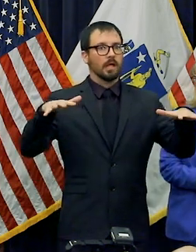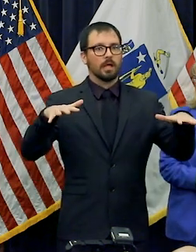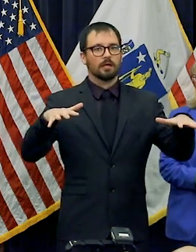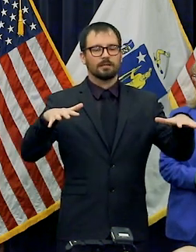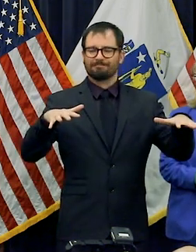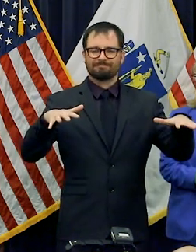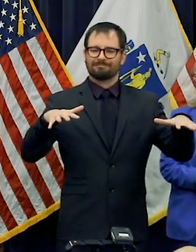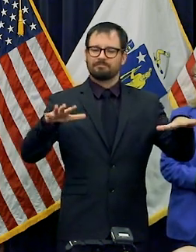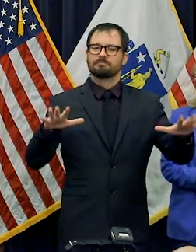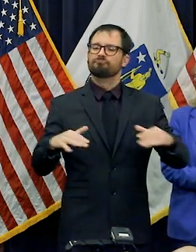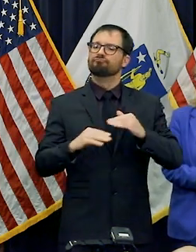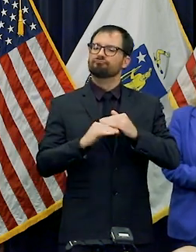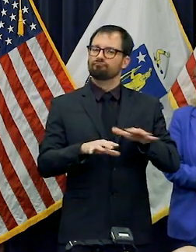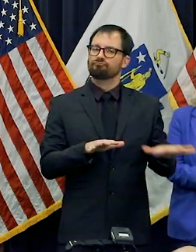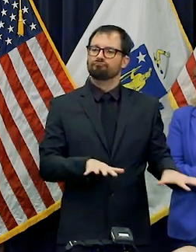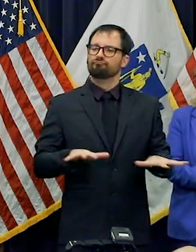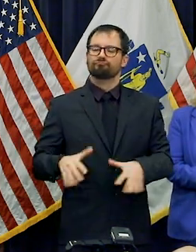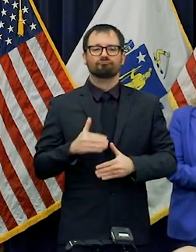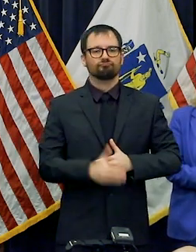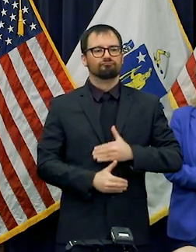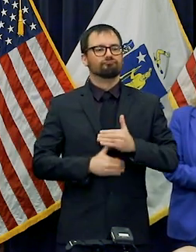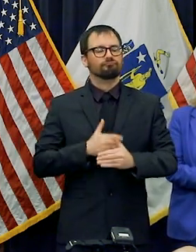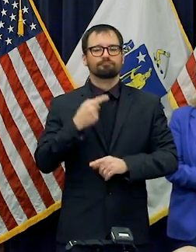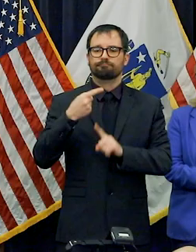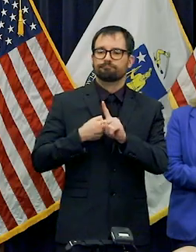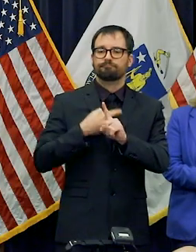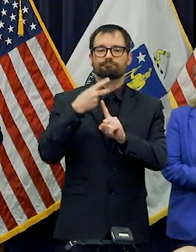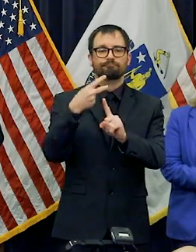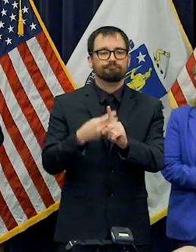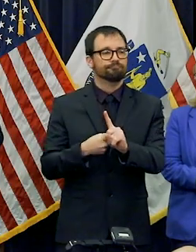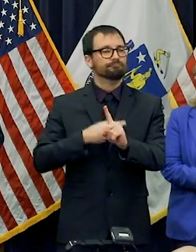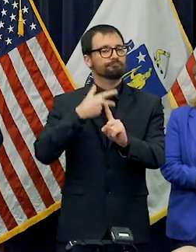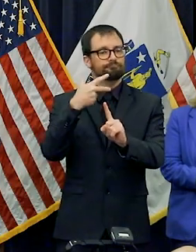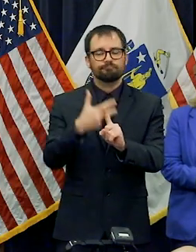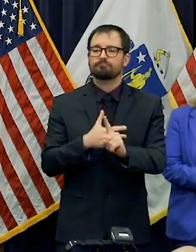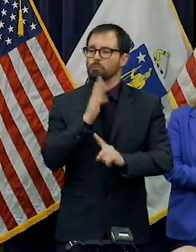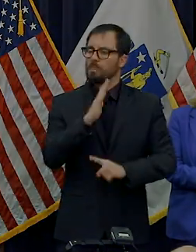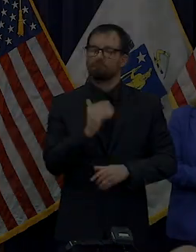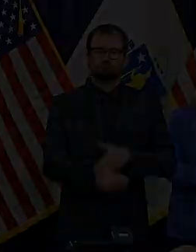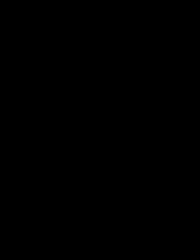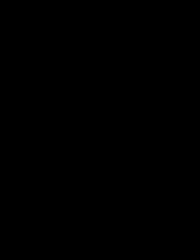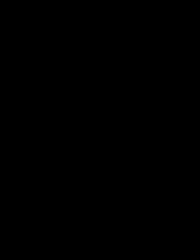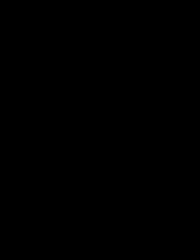this. That, in some respects, is our greatest opportunity to be successful.